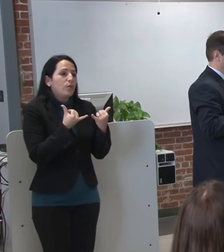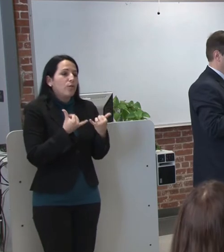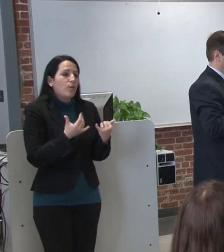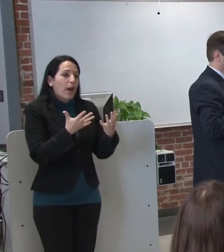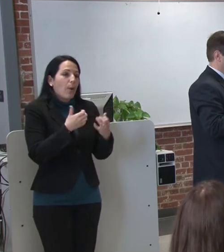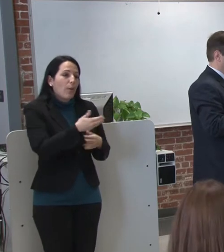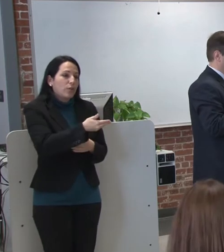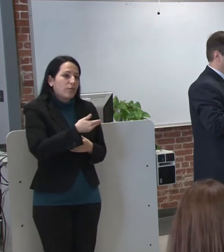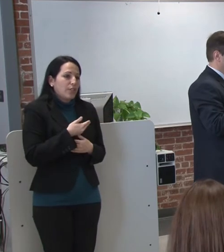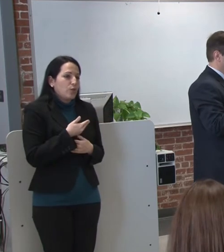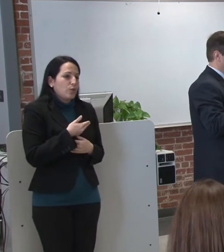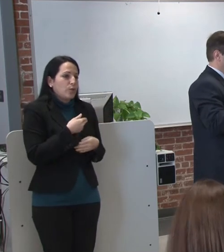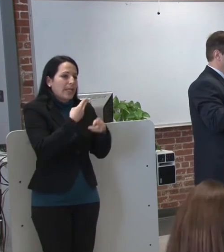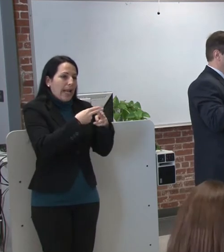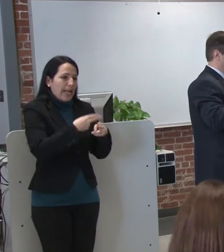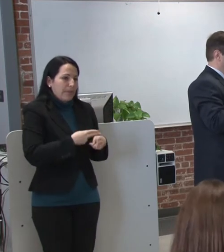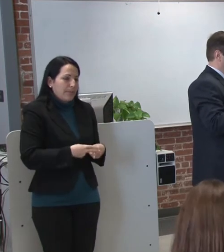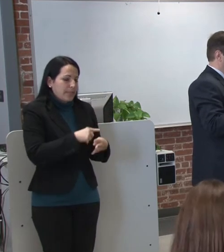I have here.